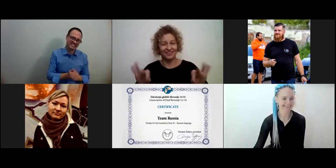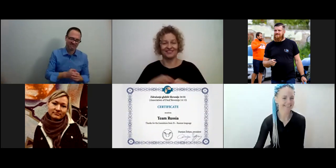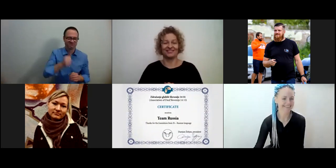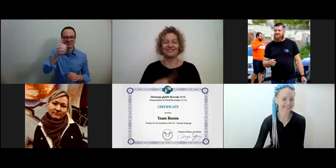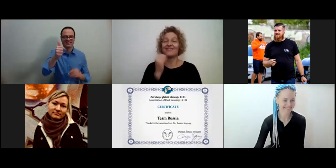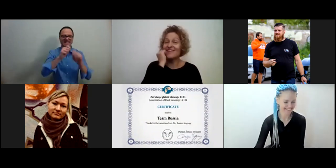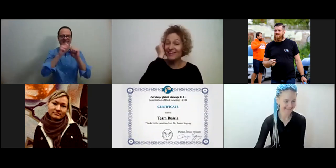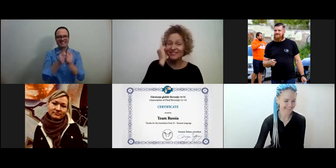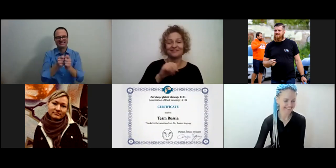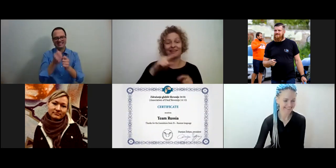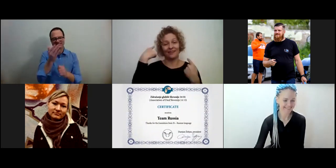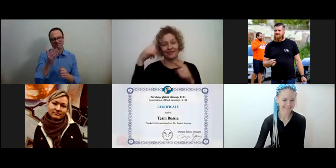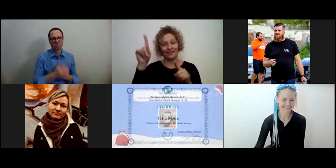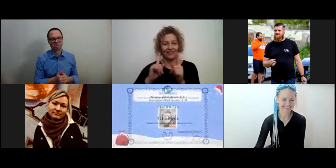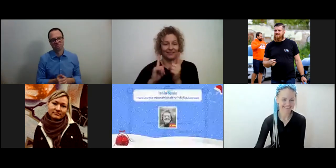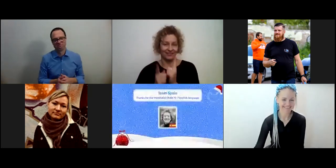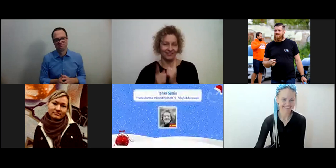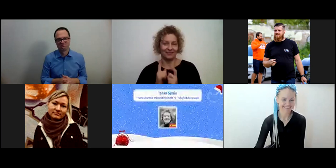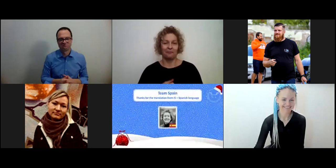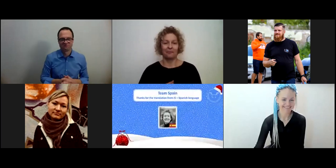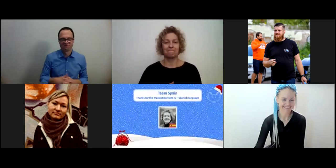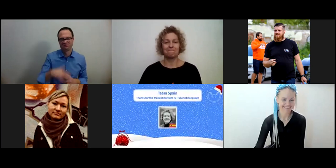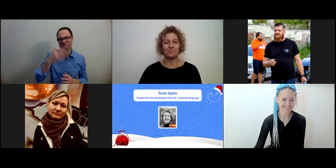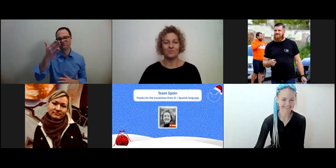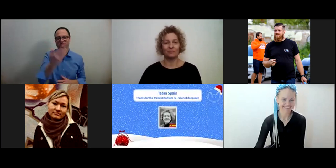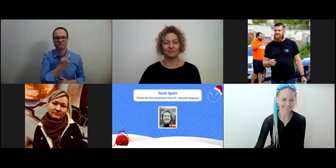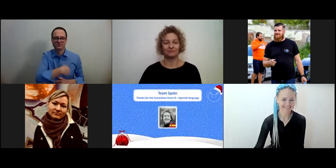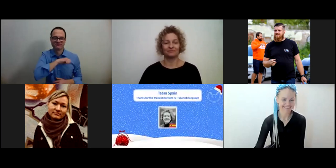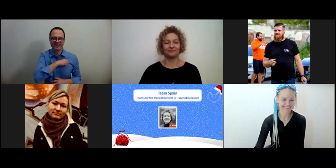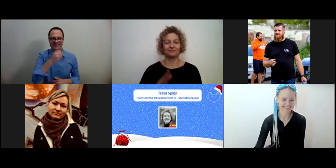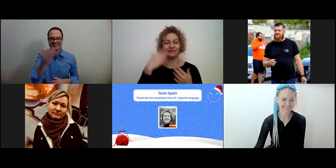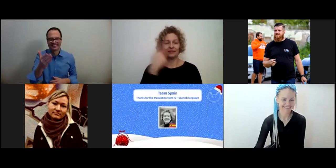Thank you, Spasiba, Russia, and your team.